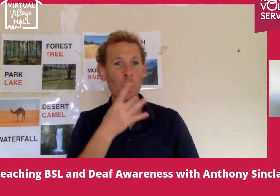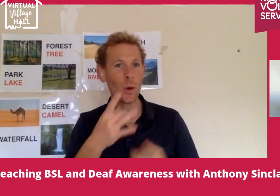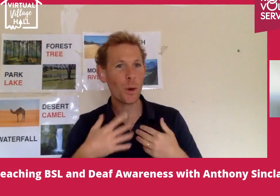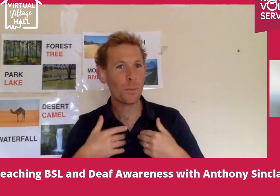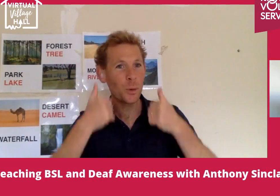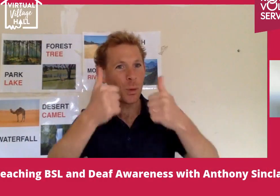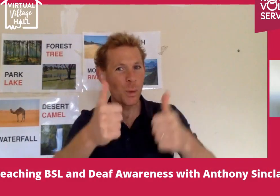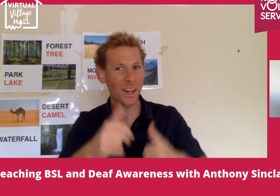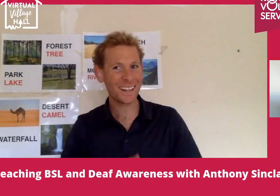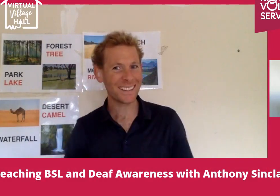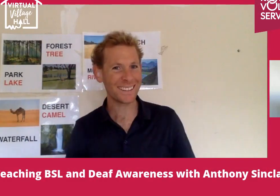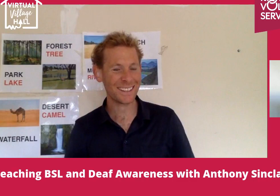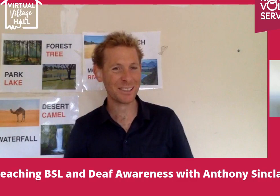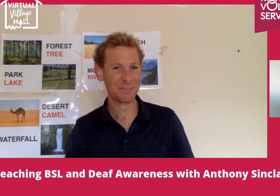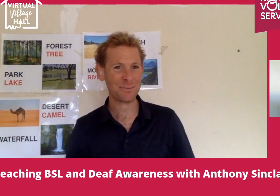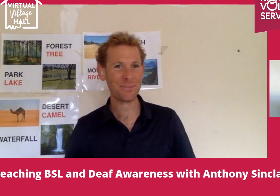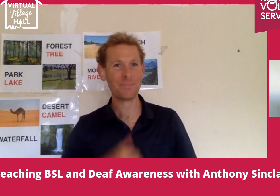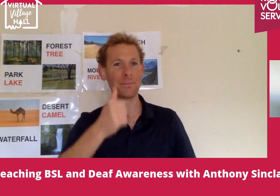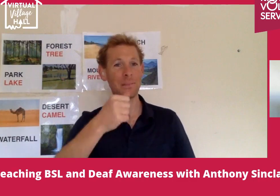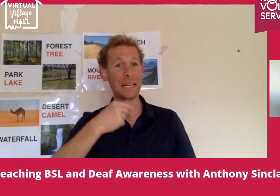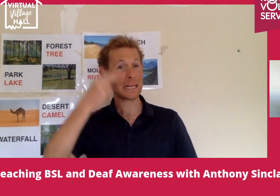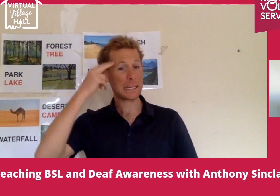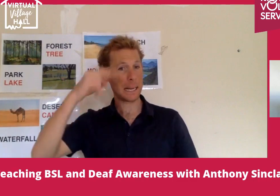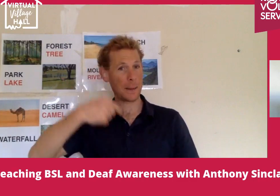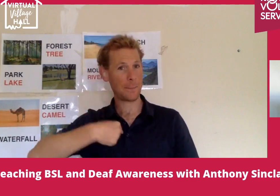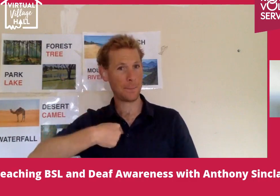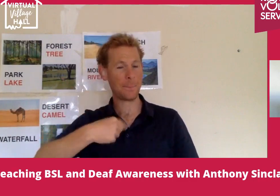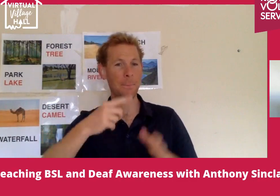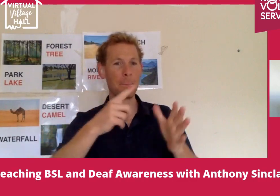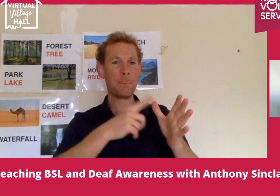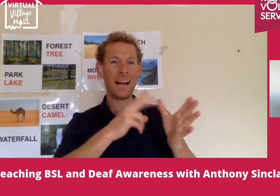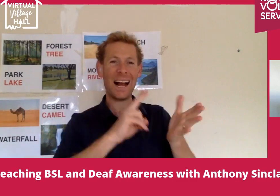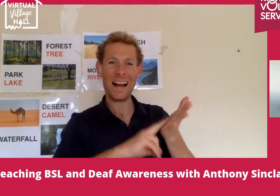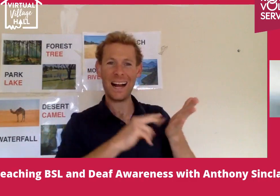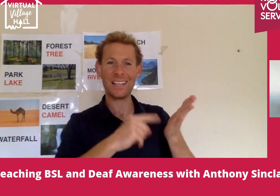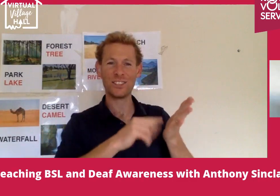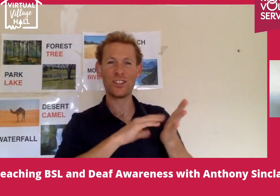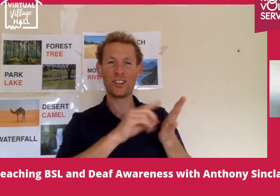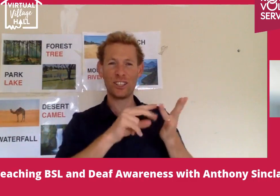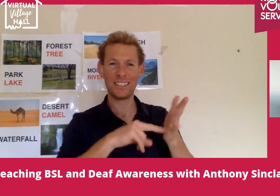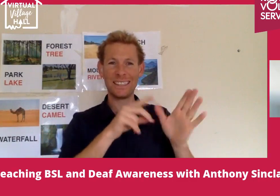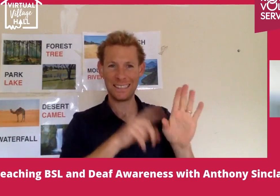Hi, everyone. I hope you're all well. My name is